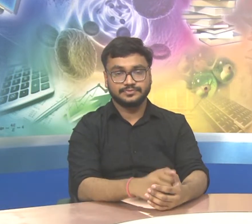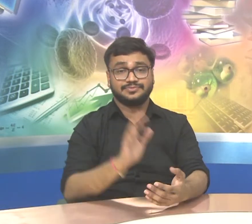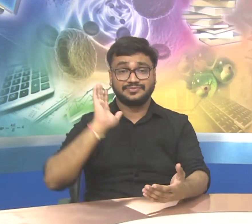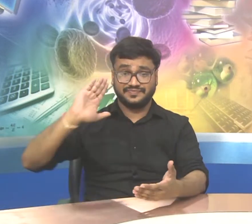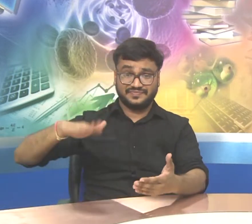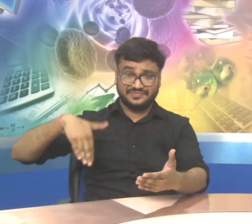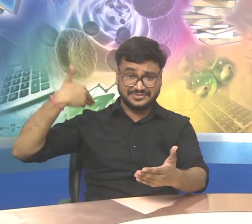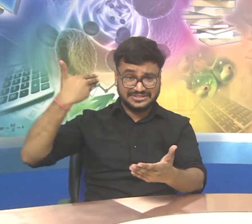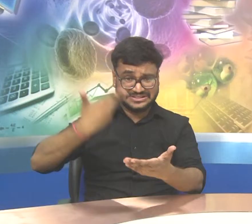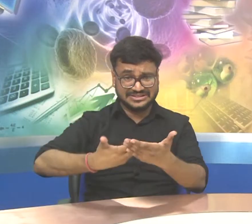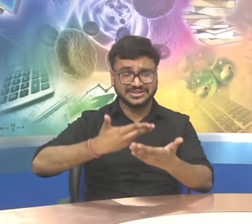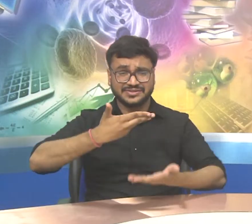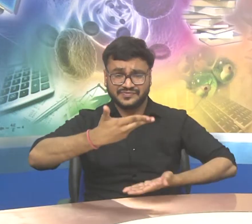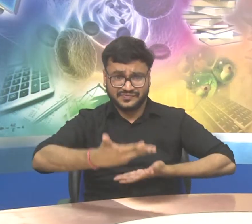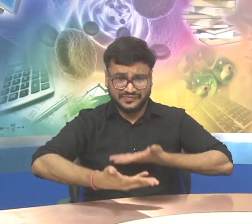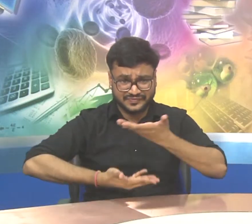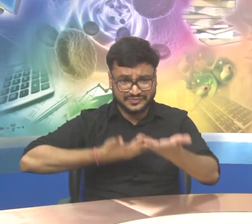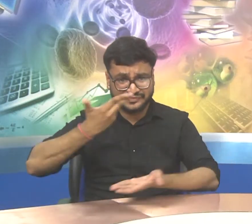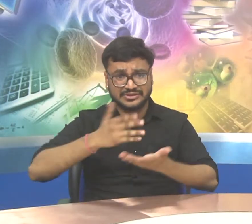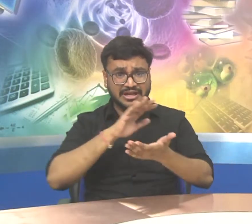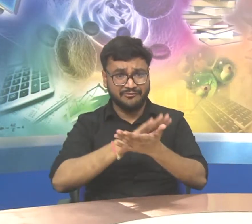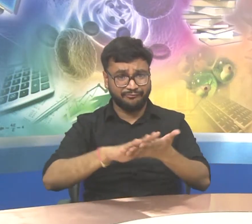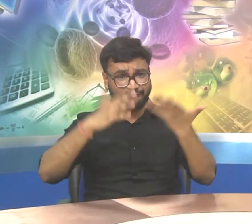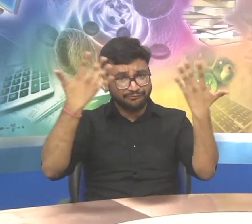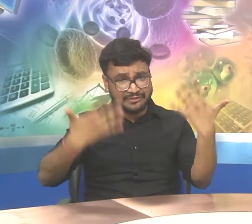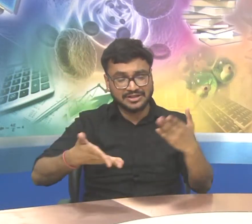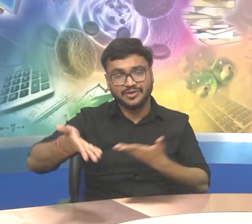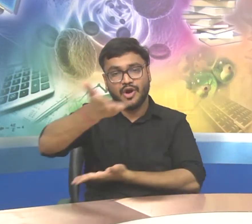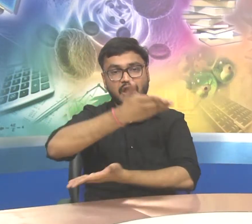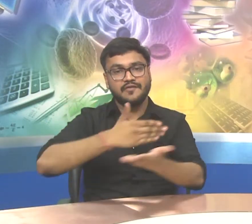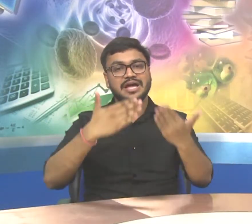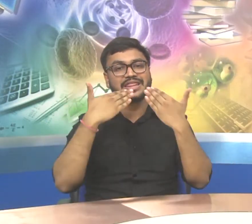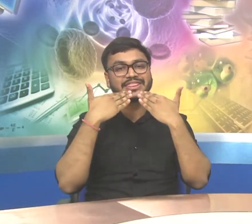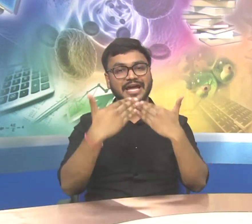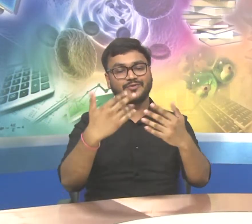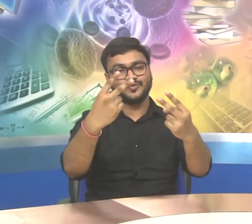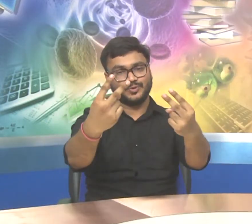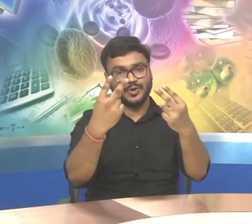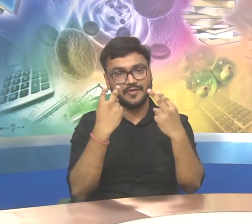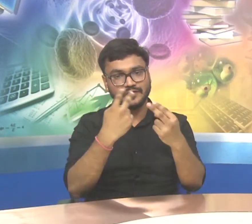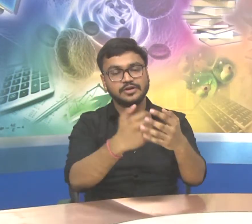We have completed our part 1. Thank you for paying attention.